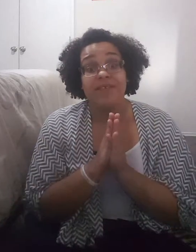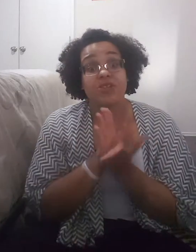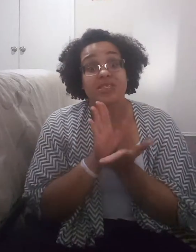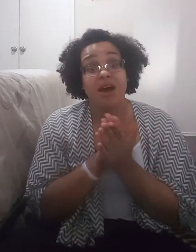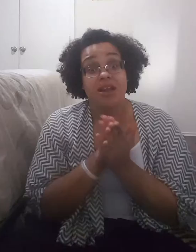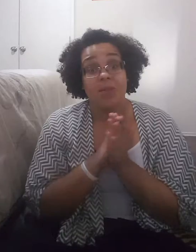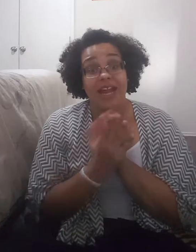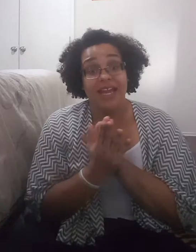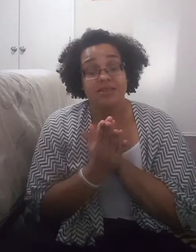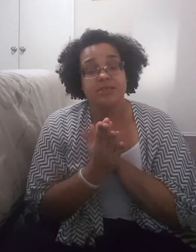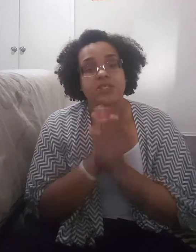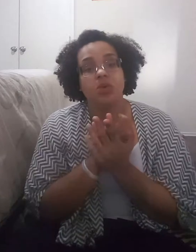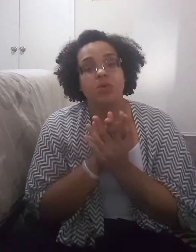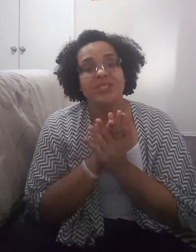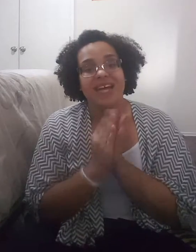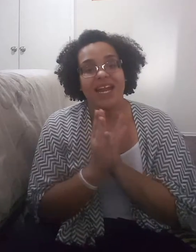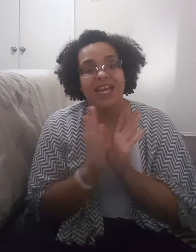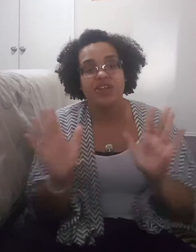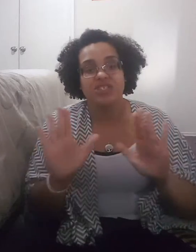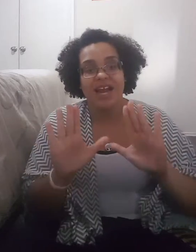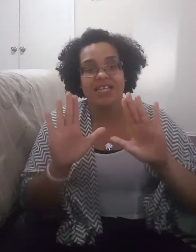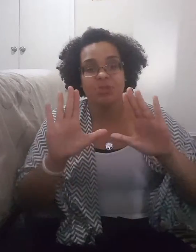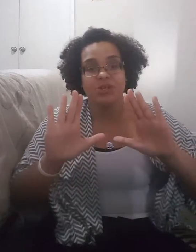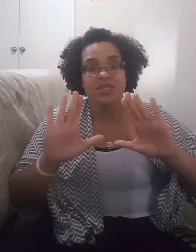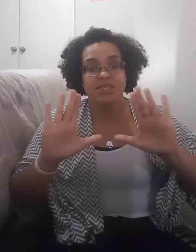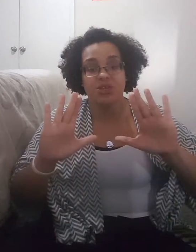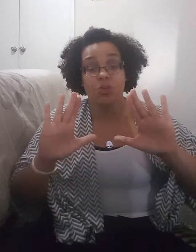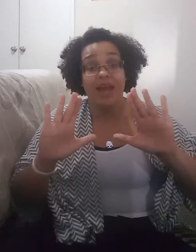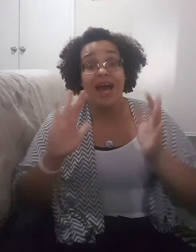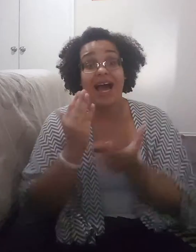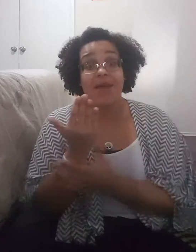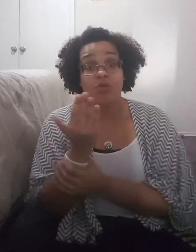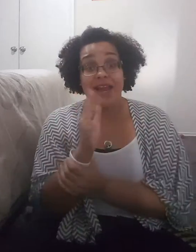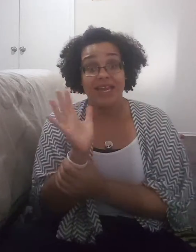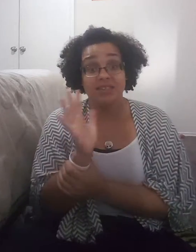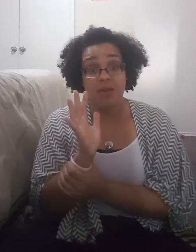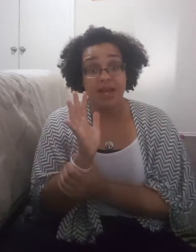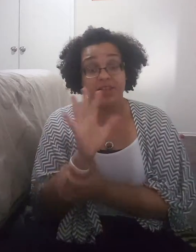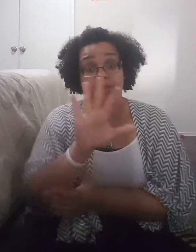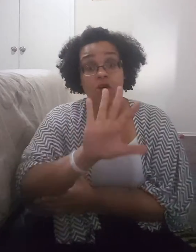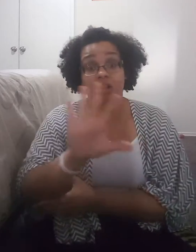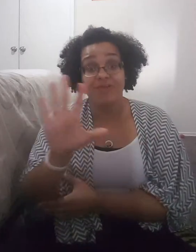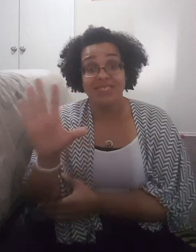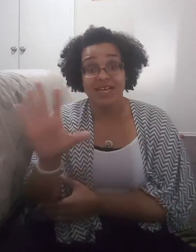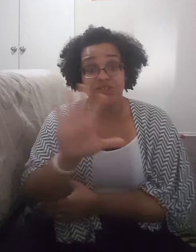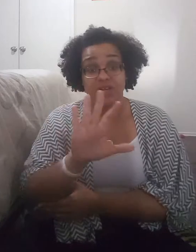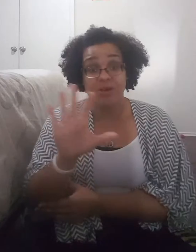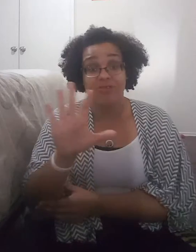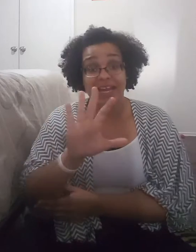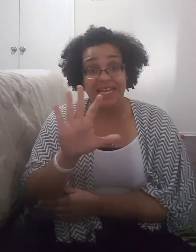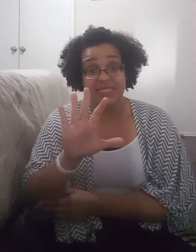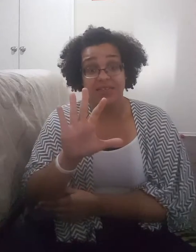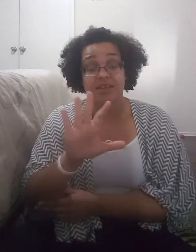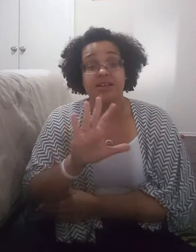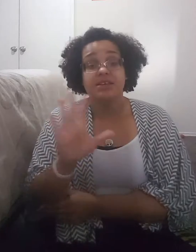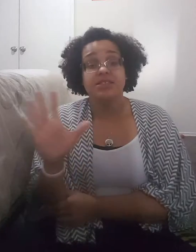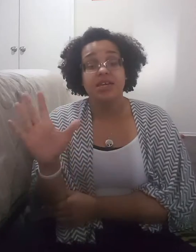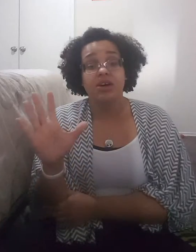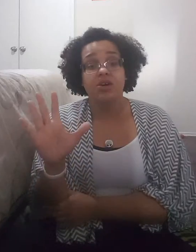versus non-dominant hands. So when we're signing, each sign is produced in a certain way. I am right hand dominant, therefore all of my signs are going to be right-handed. So